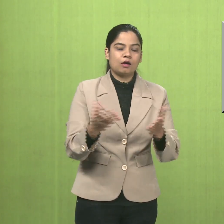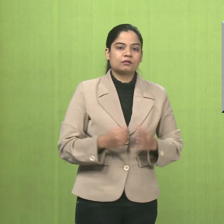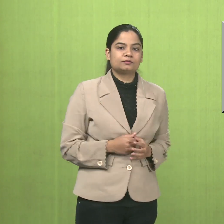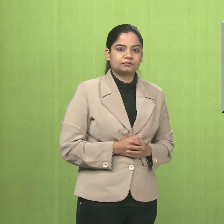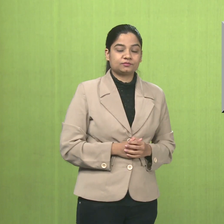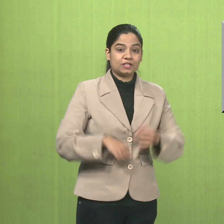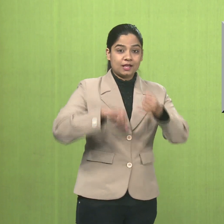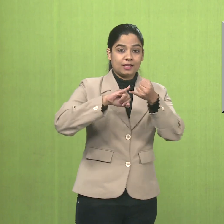read.